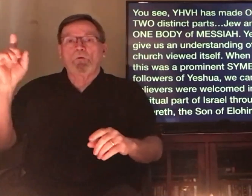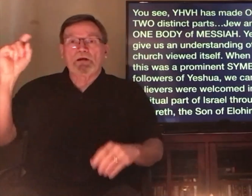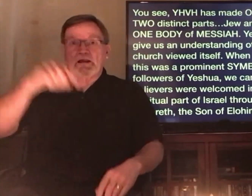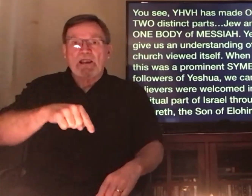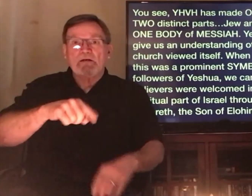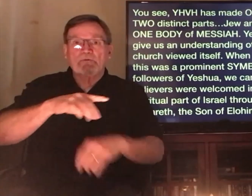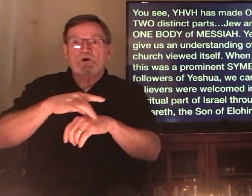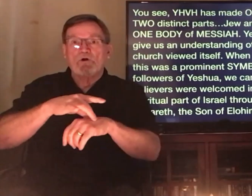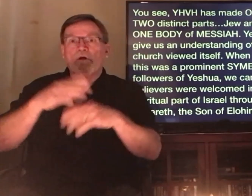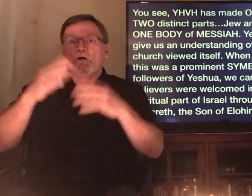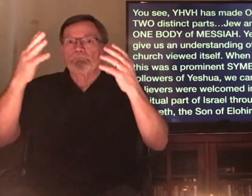1960, 40